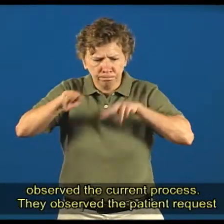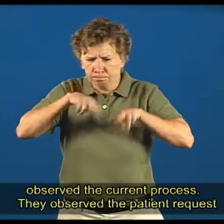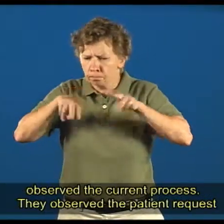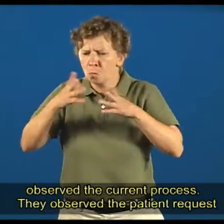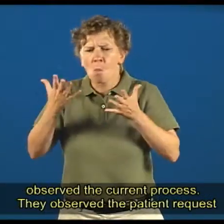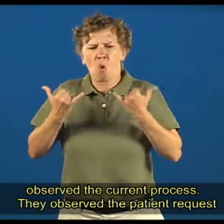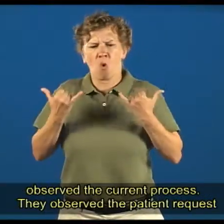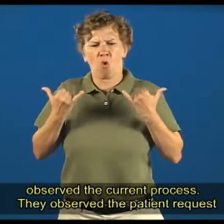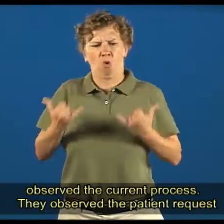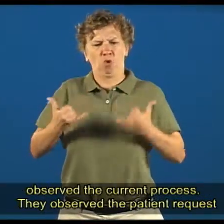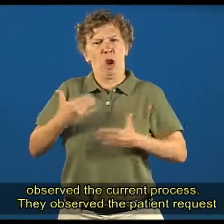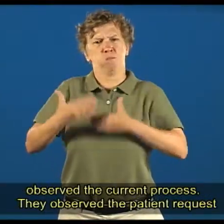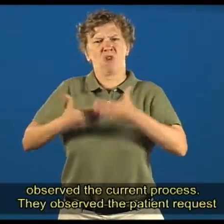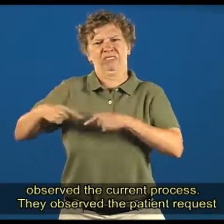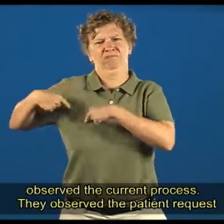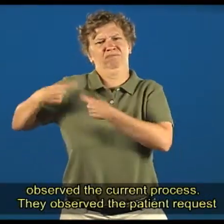observed their current process.